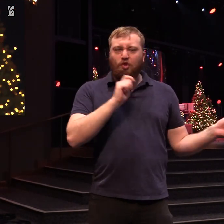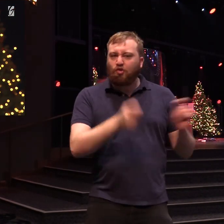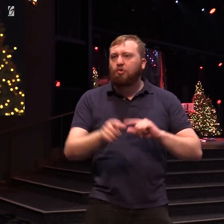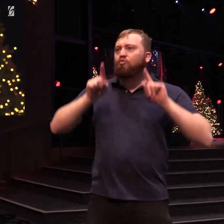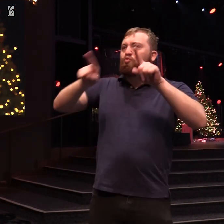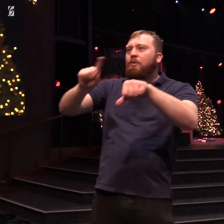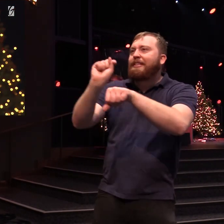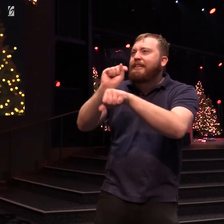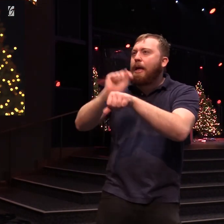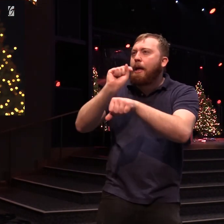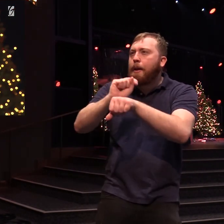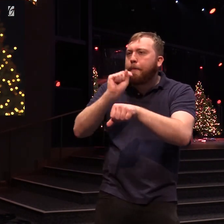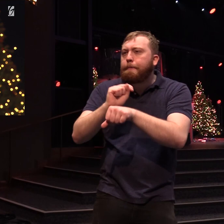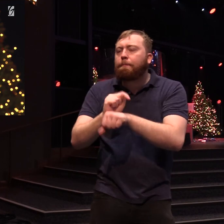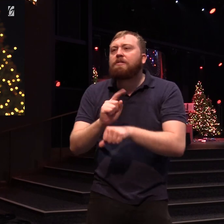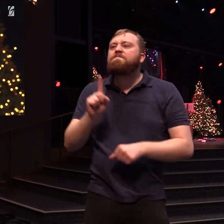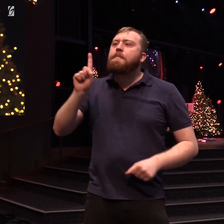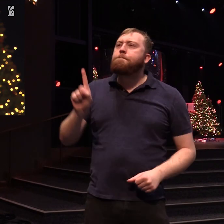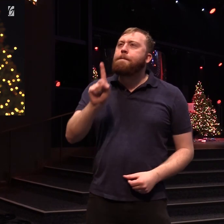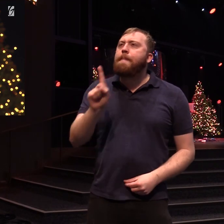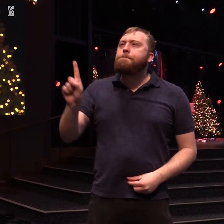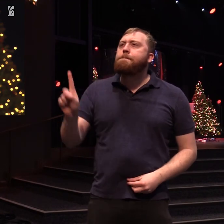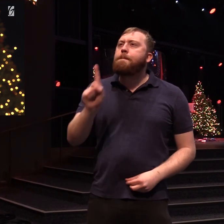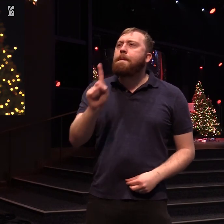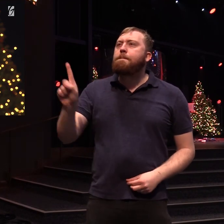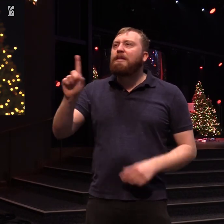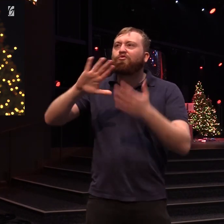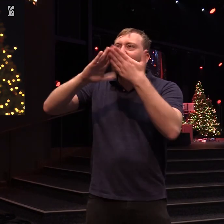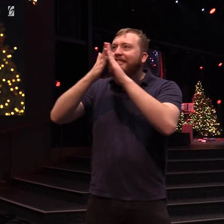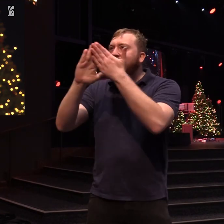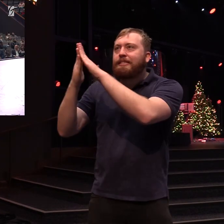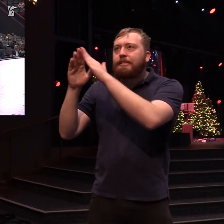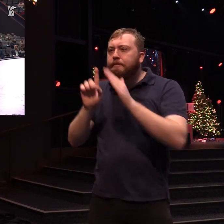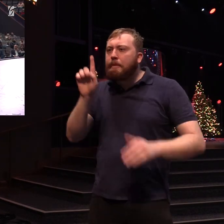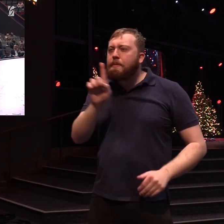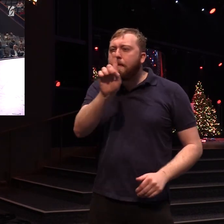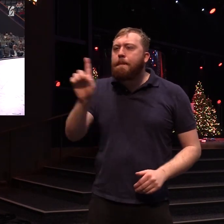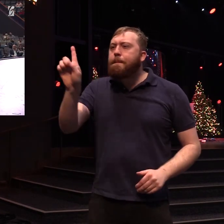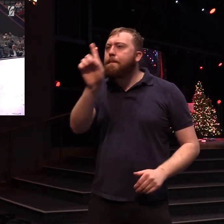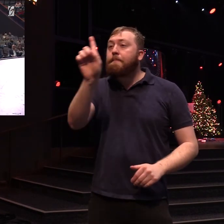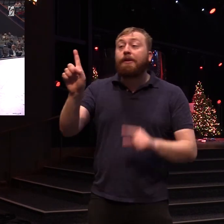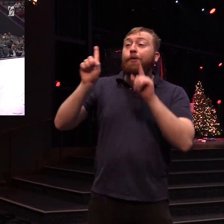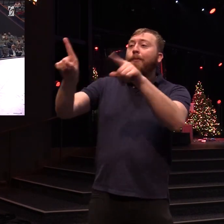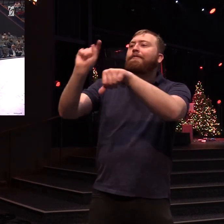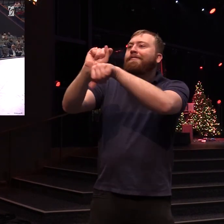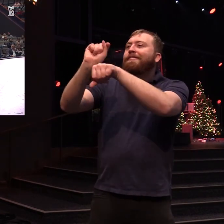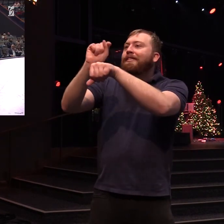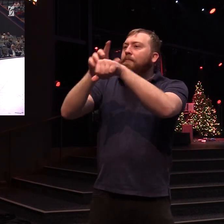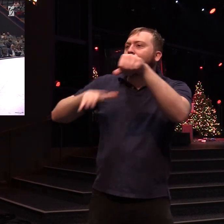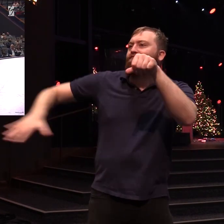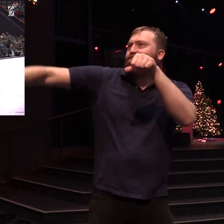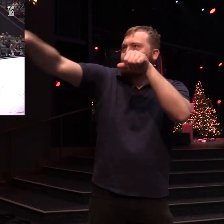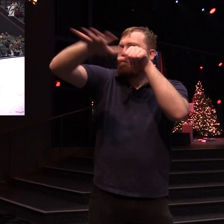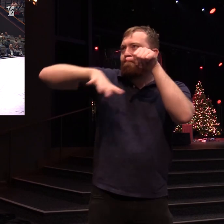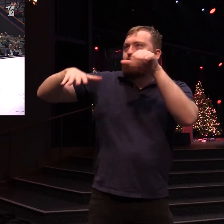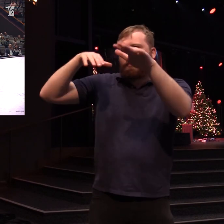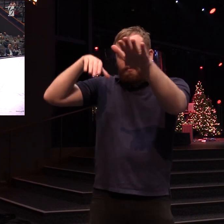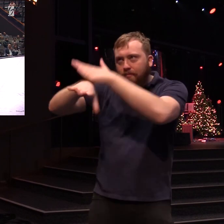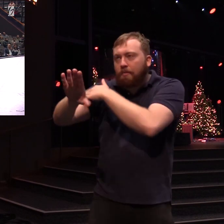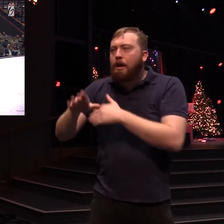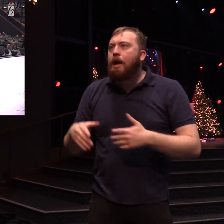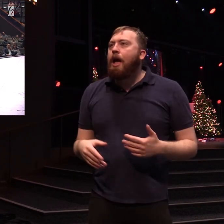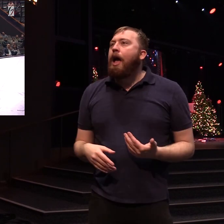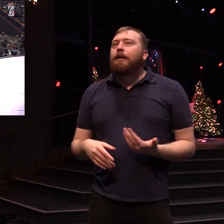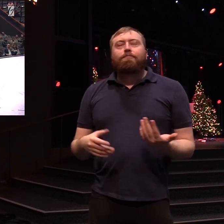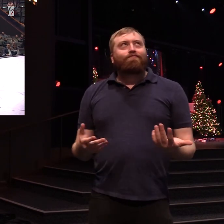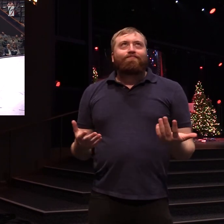narrow streets and over the cobblestone paths, and finally he entered the temple courts. And though no doubt Simeon had ascended those